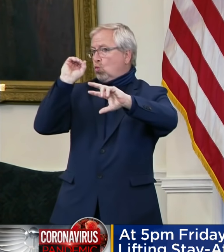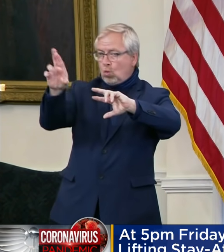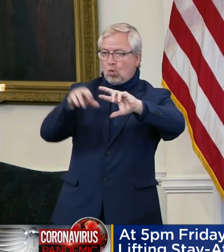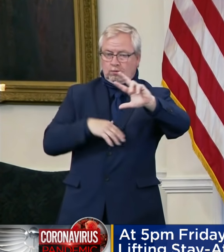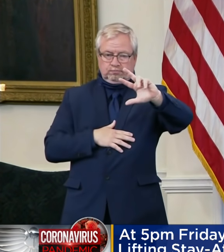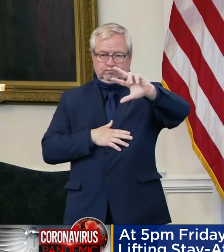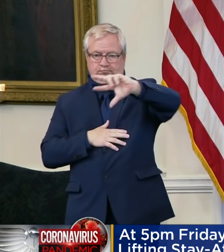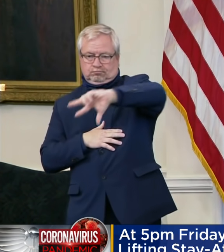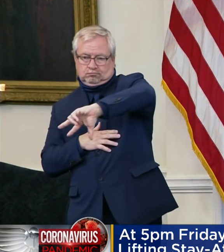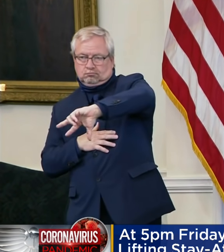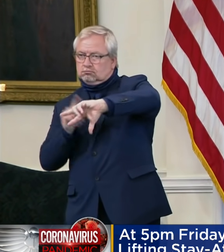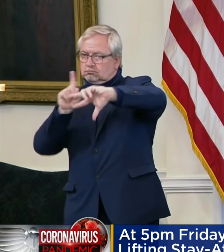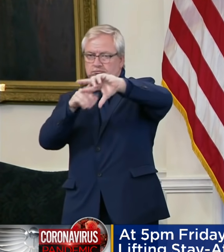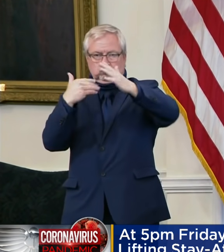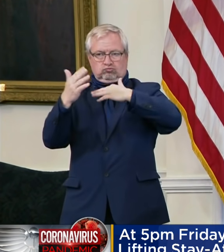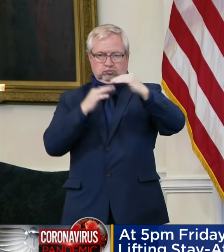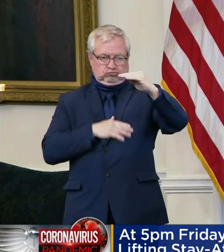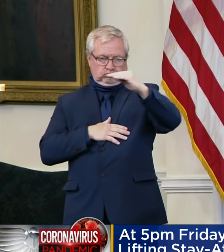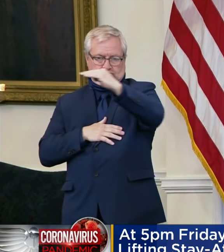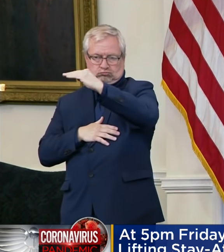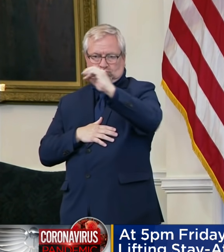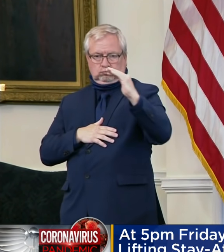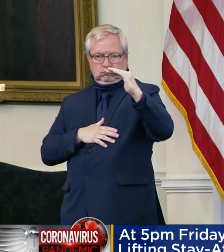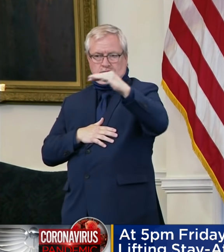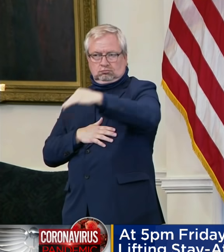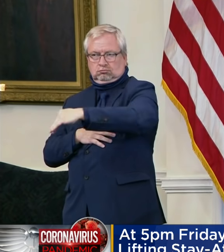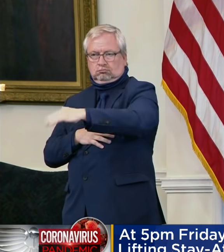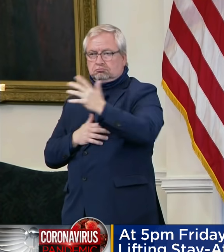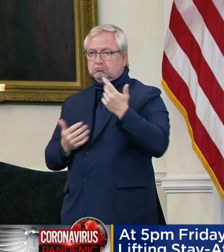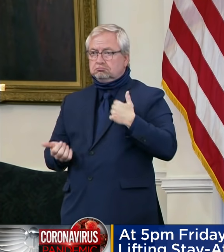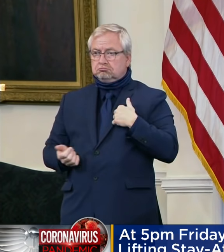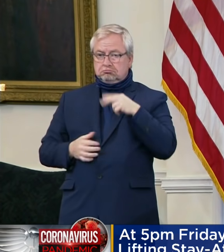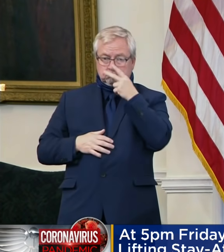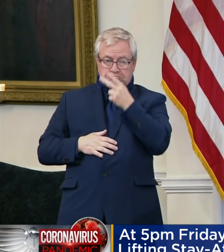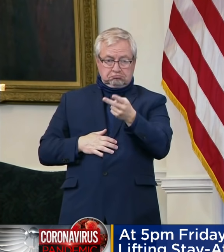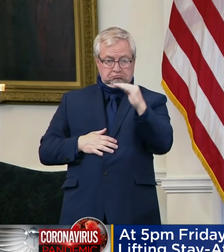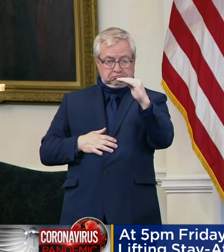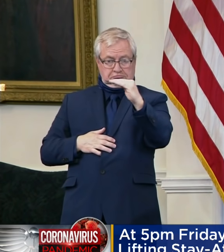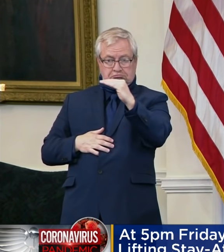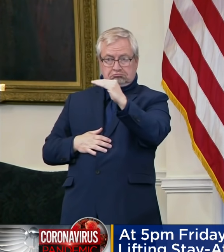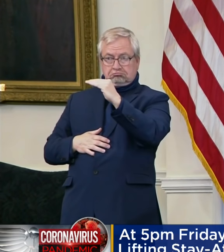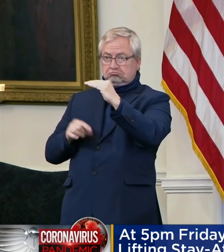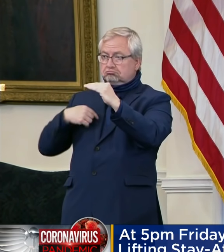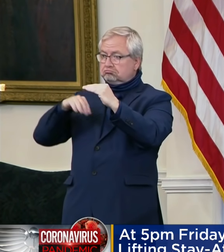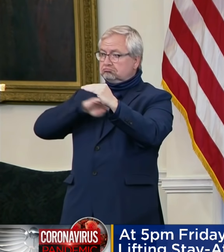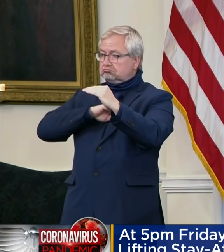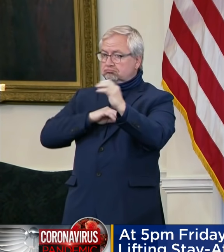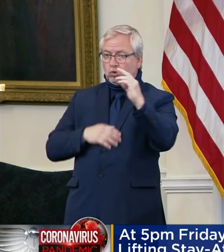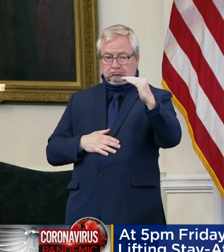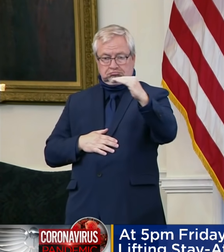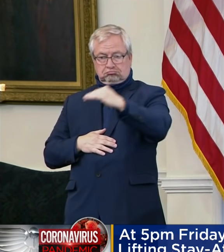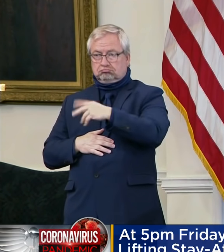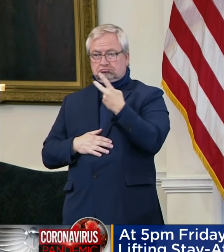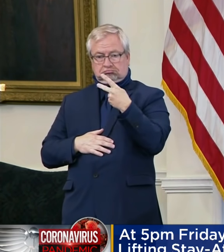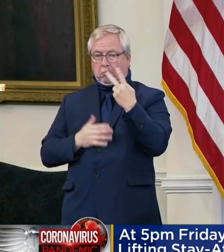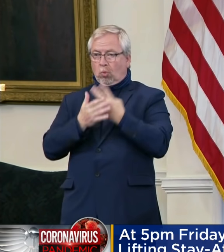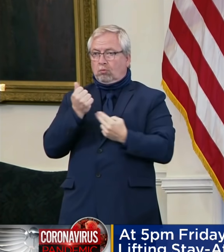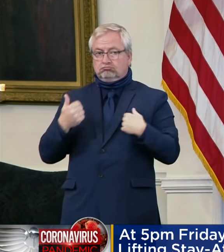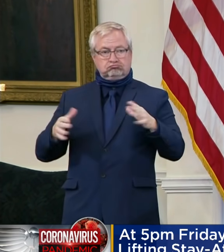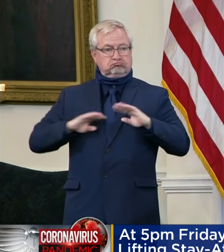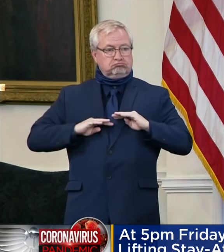for a decline. We have a plateauing, leveling, flattening, and a decline of the numbers. So it's exactly what we were hoping for.